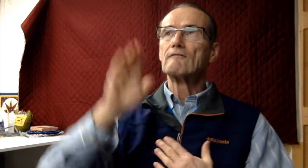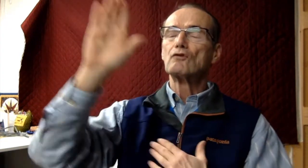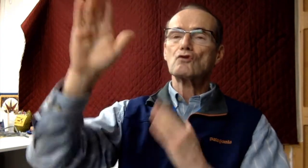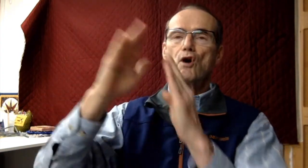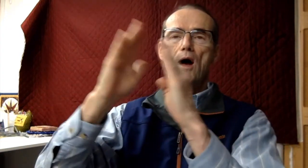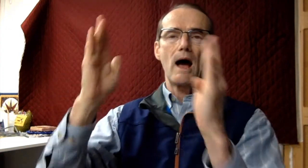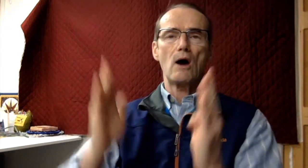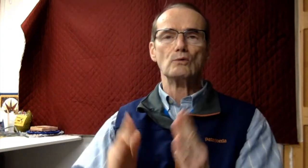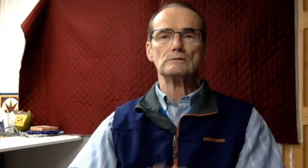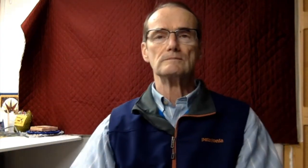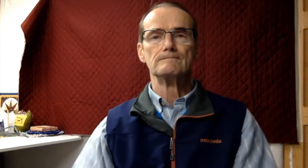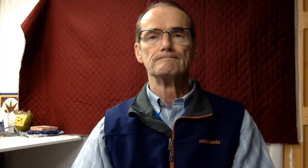your house, O Lord.